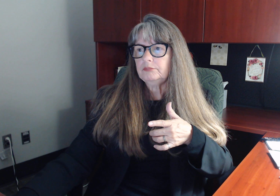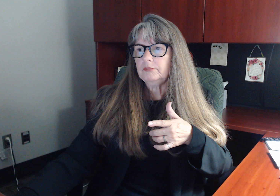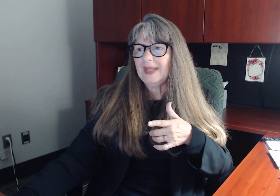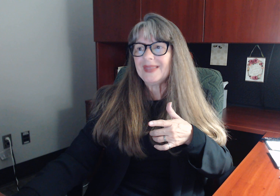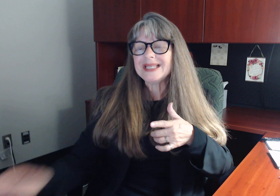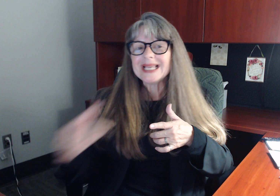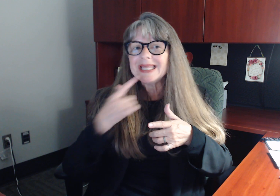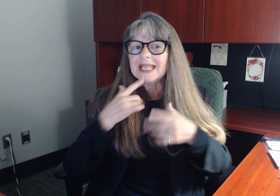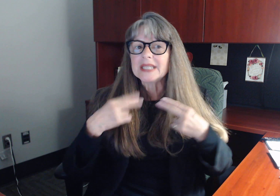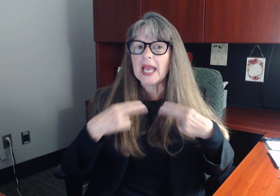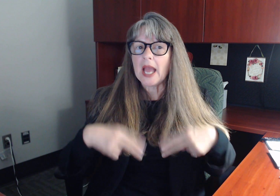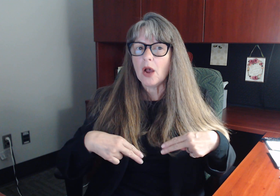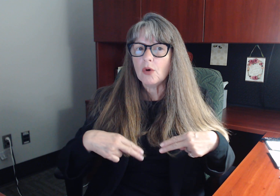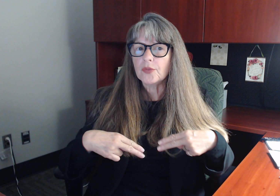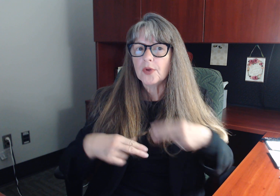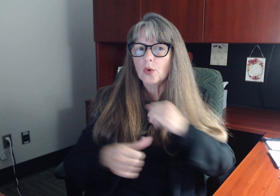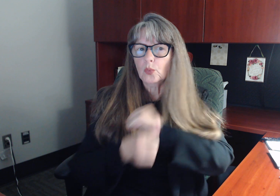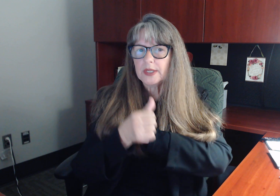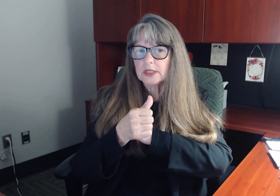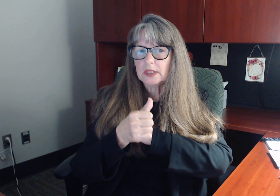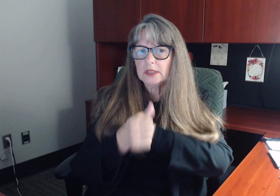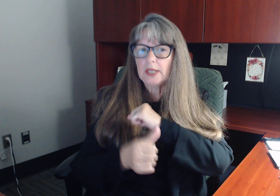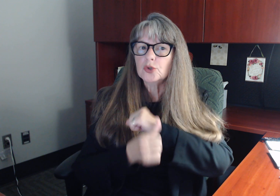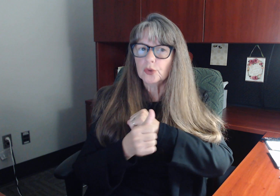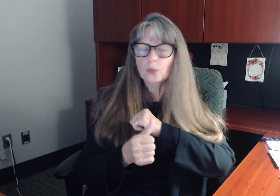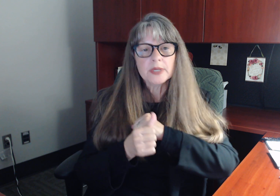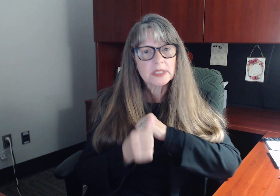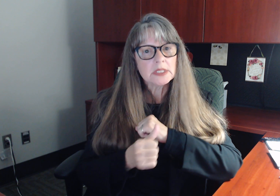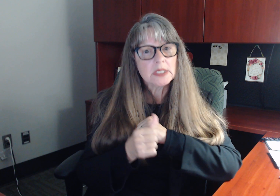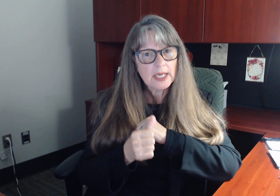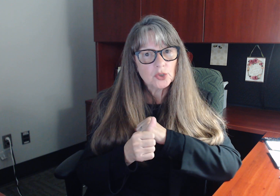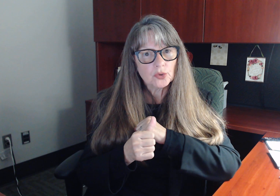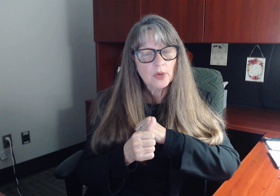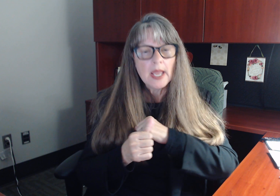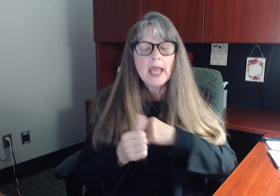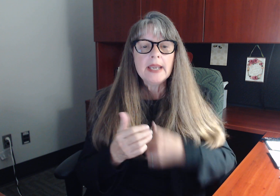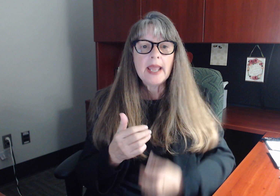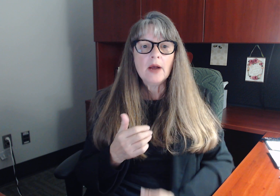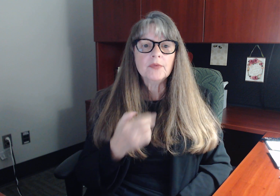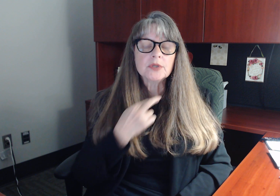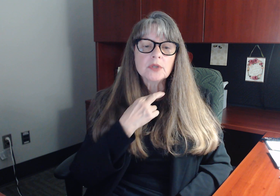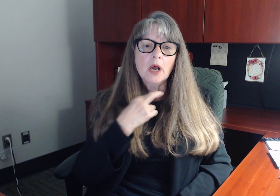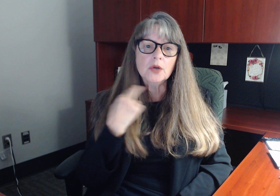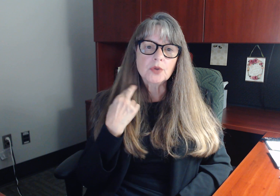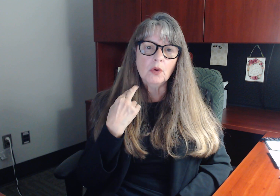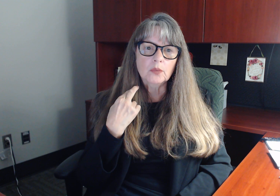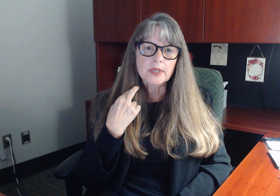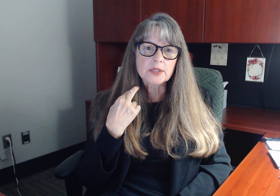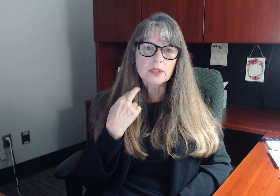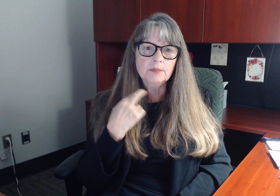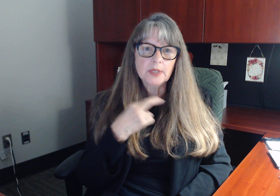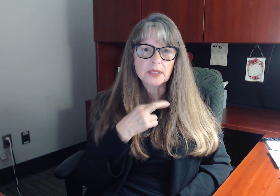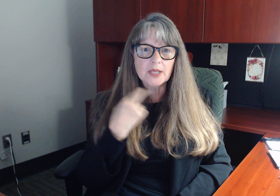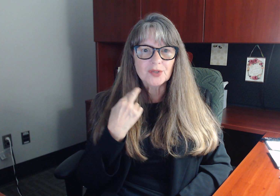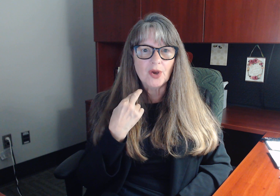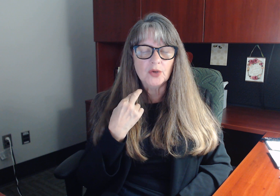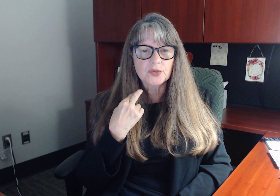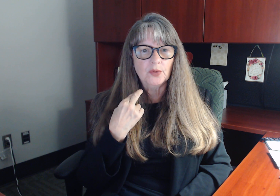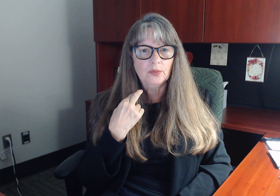they said that's a health risk, danger. Risk is a danger. Now, this is also a risk, but that's also, look